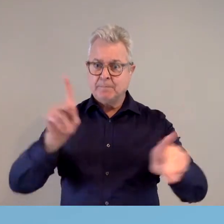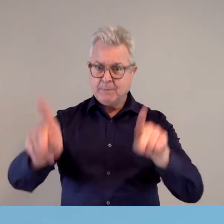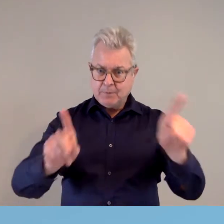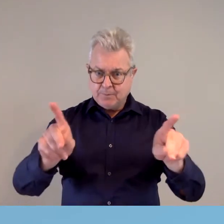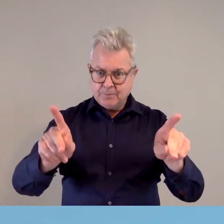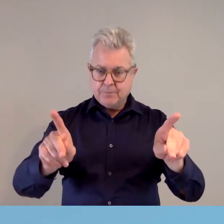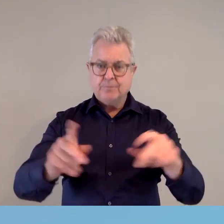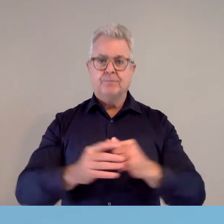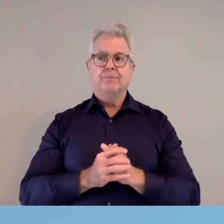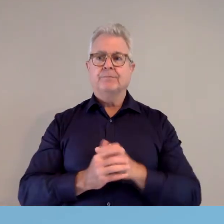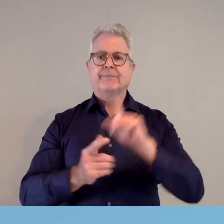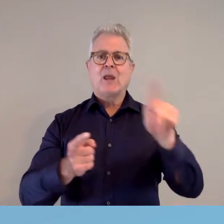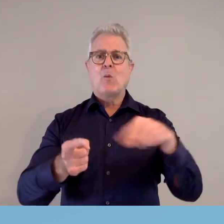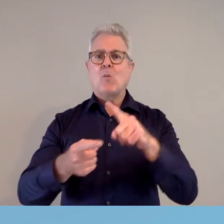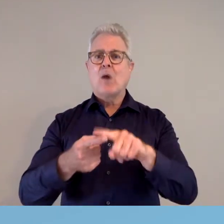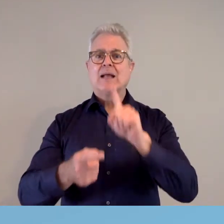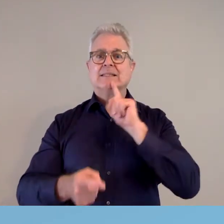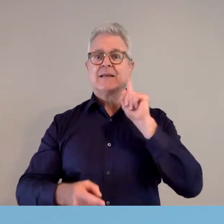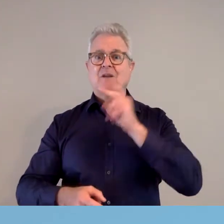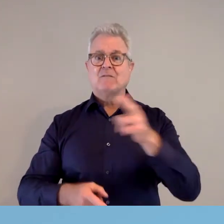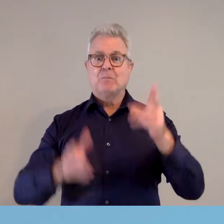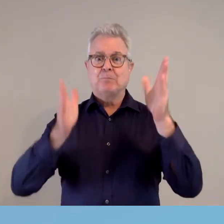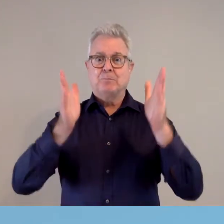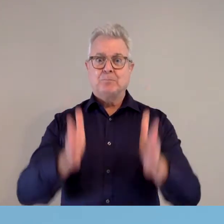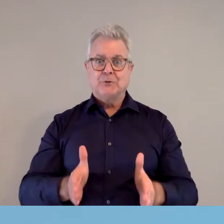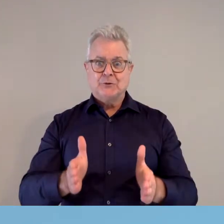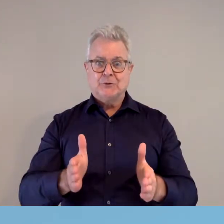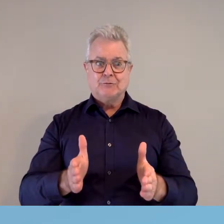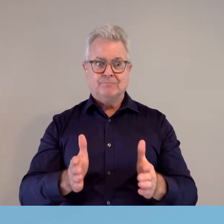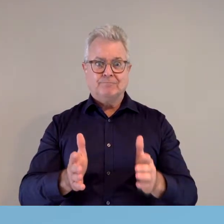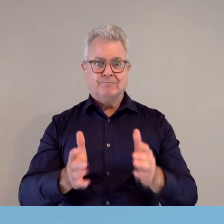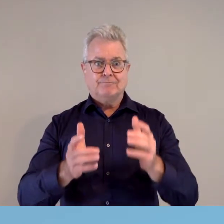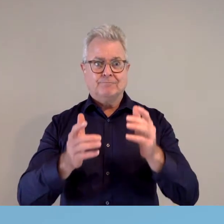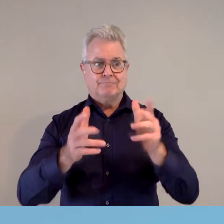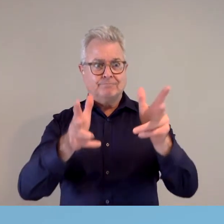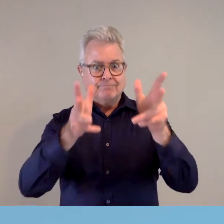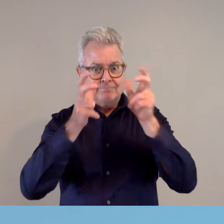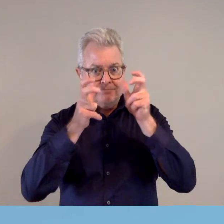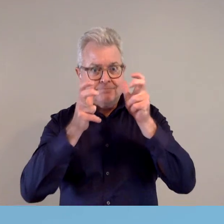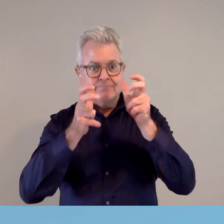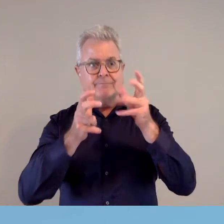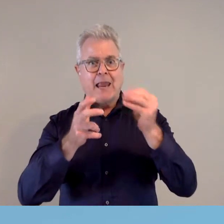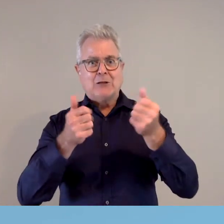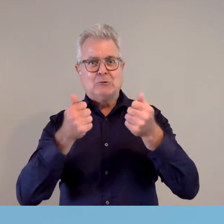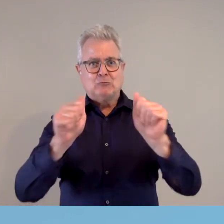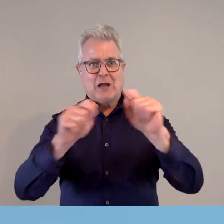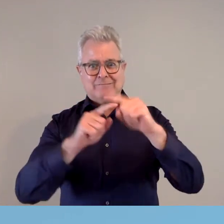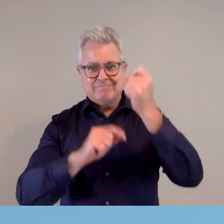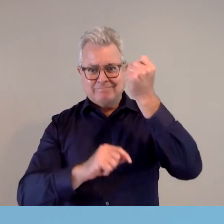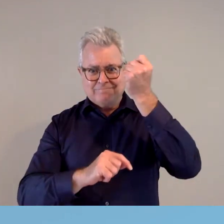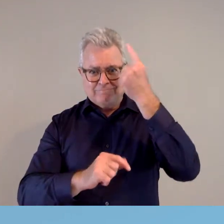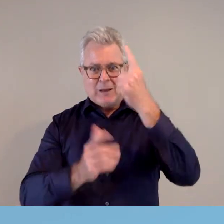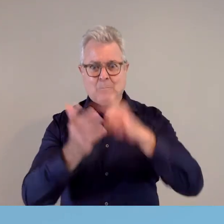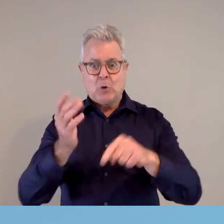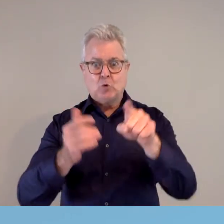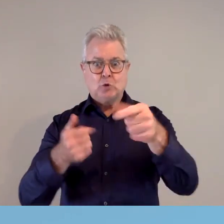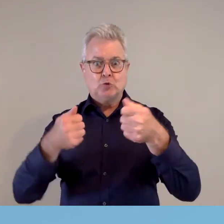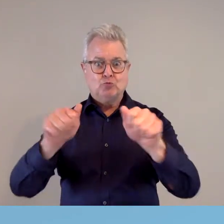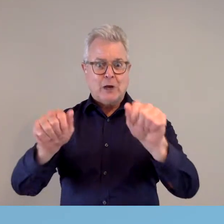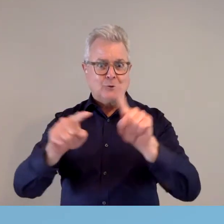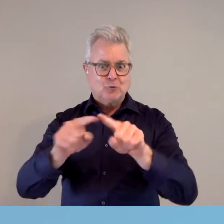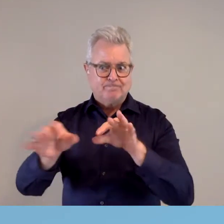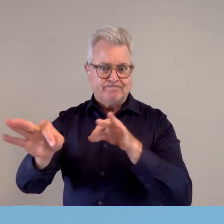of hearing people. When a deaf and hard of hearing person has to try to understand what you